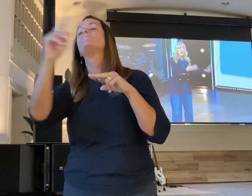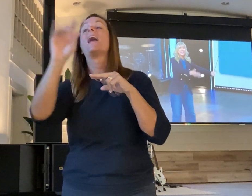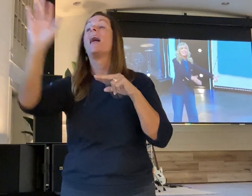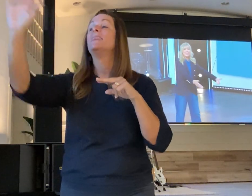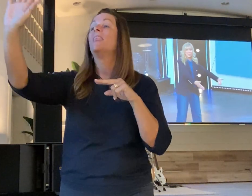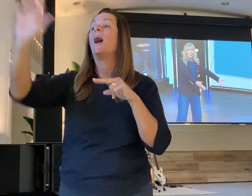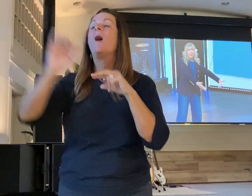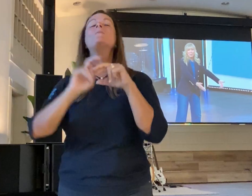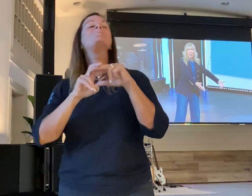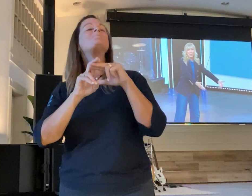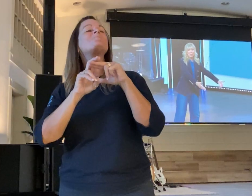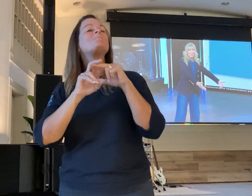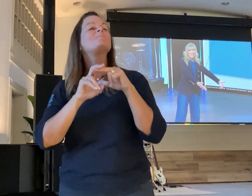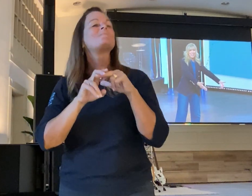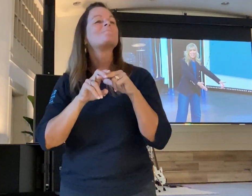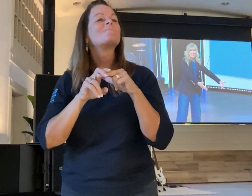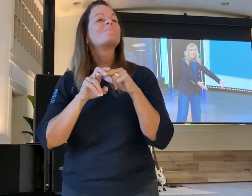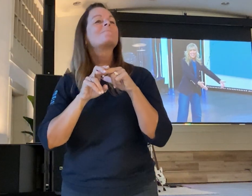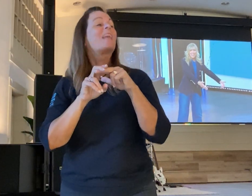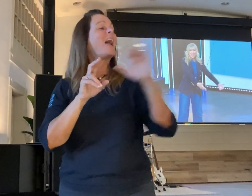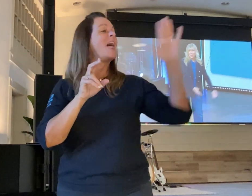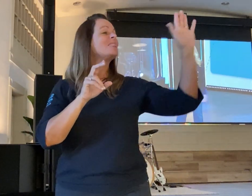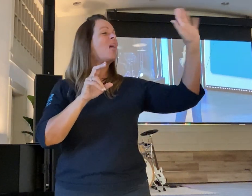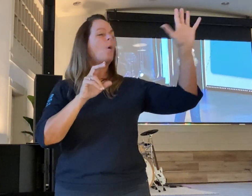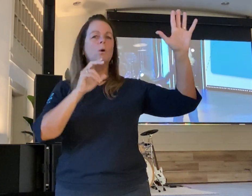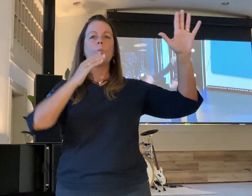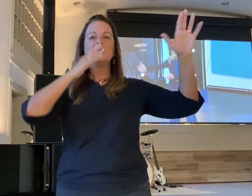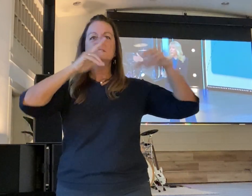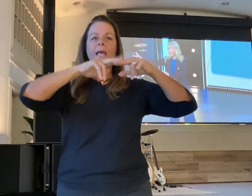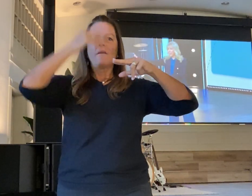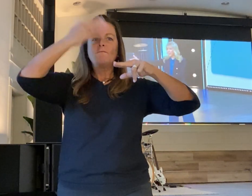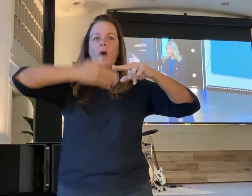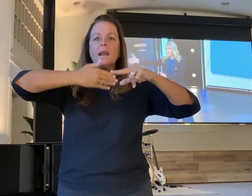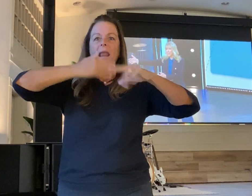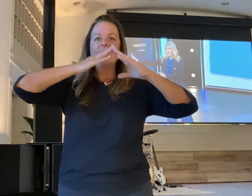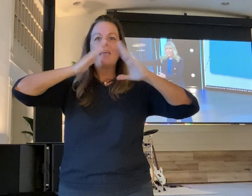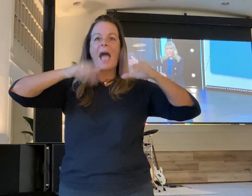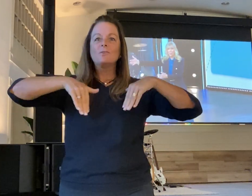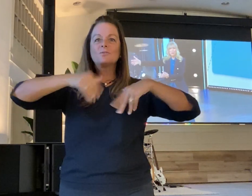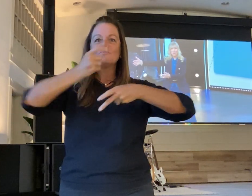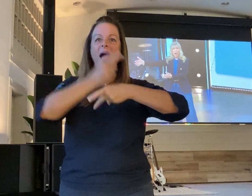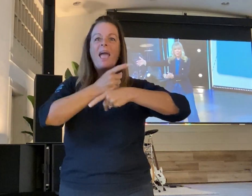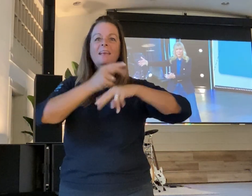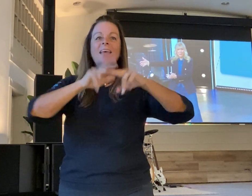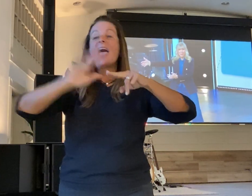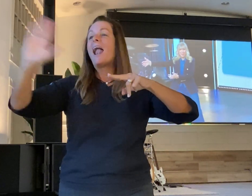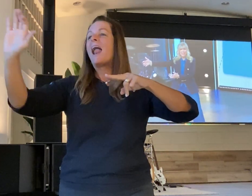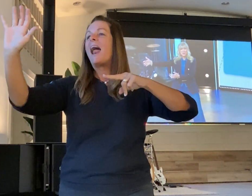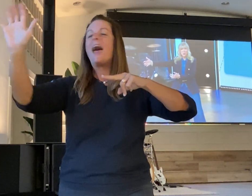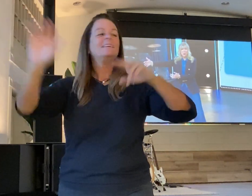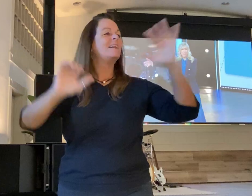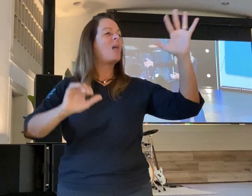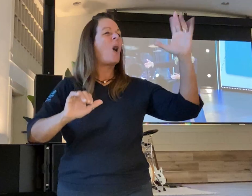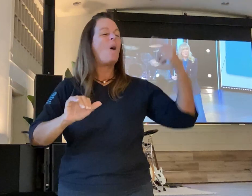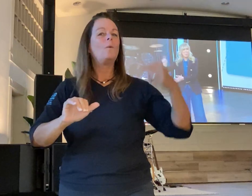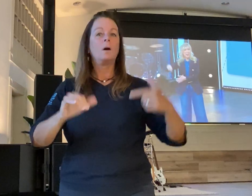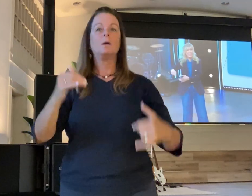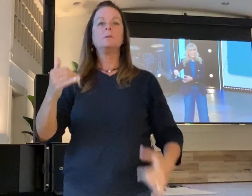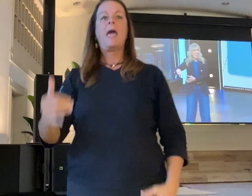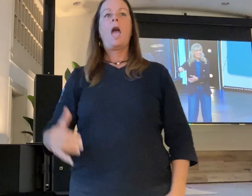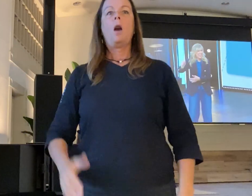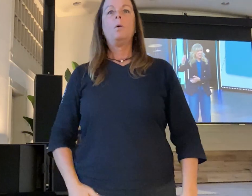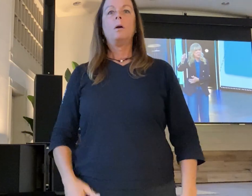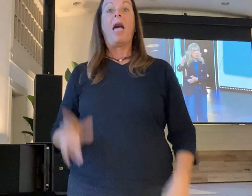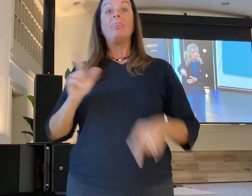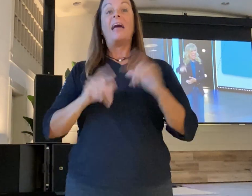We've traded carry-in dinners when we have long conversations for Uber Eats that will drop at your door. Did you know